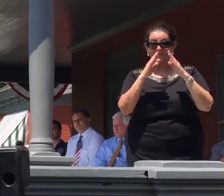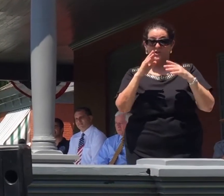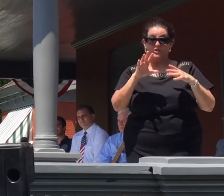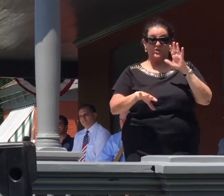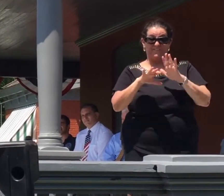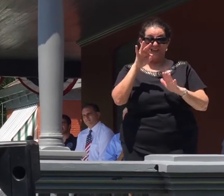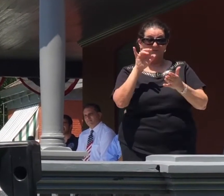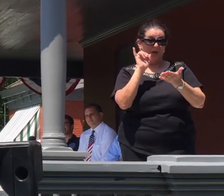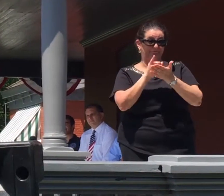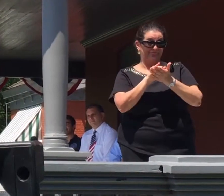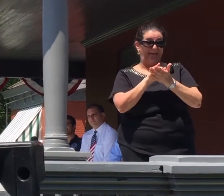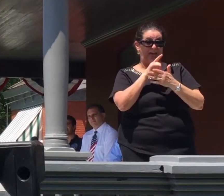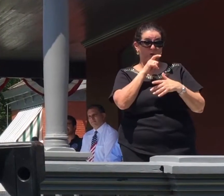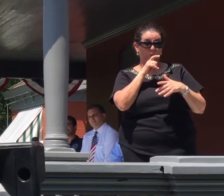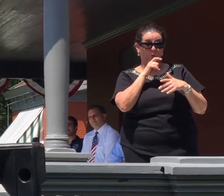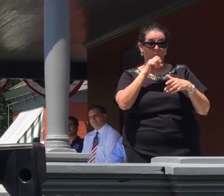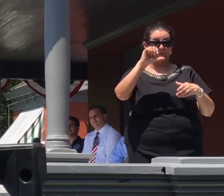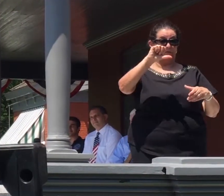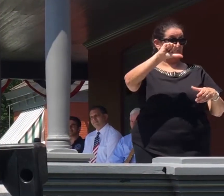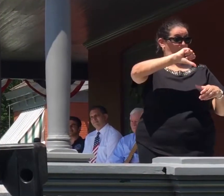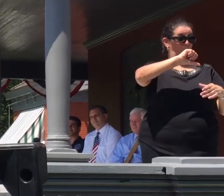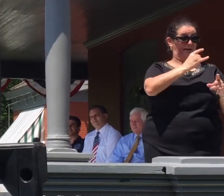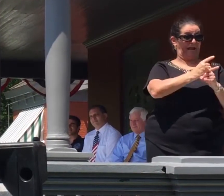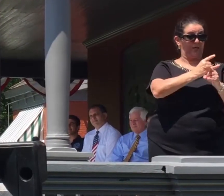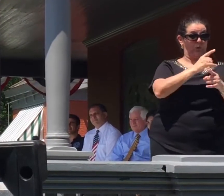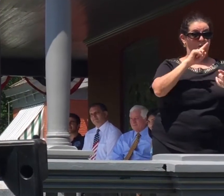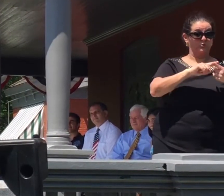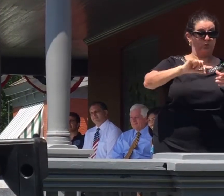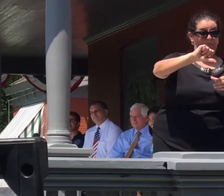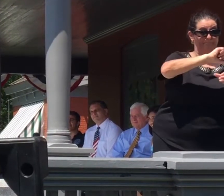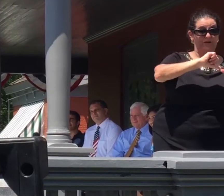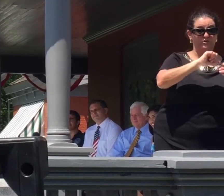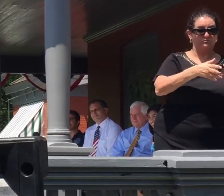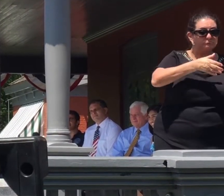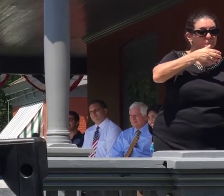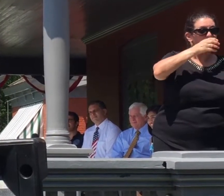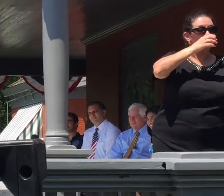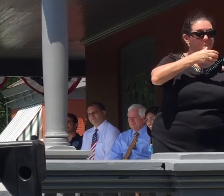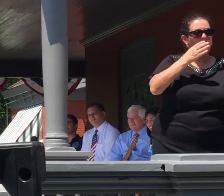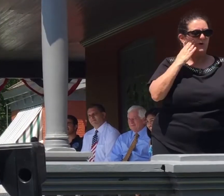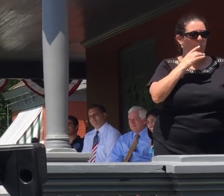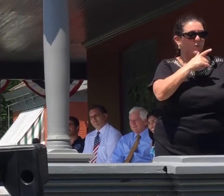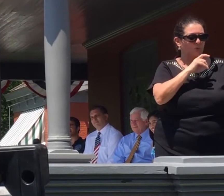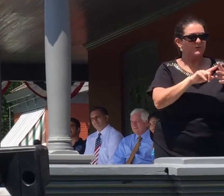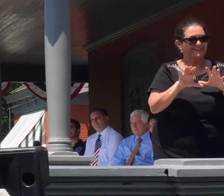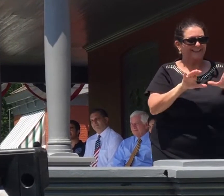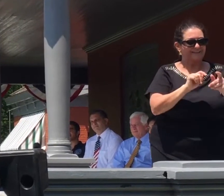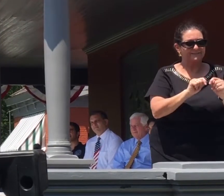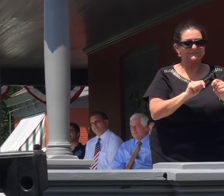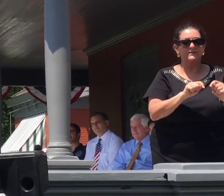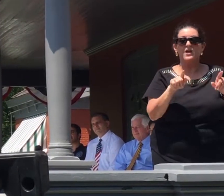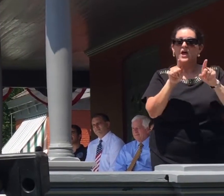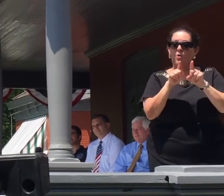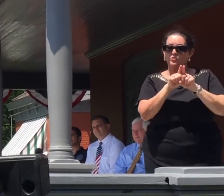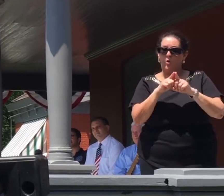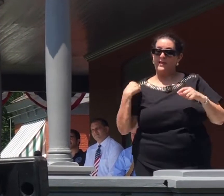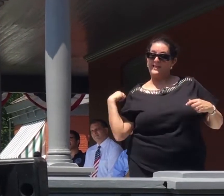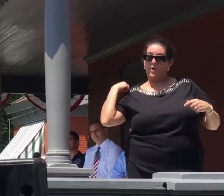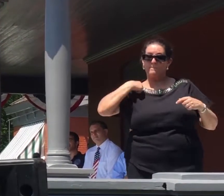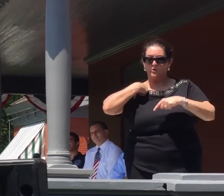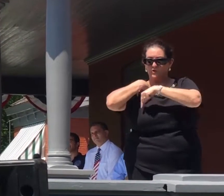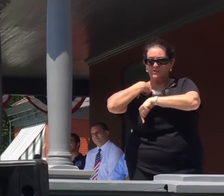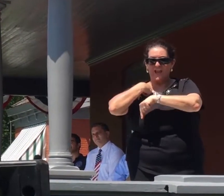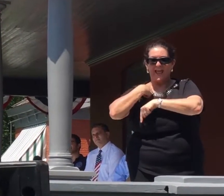was discovered spiked, we knew who the culprit was. Alice kept a snake in her purse and introduced the snake as Emily Spinach